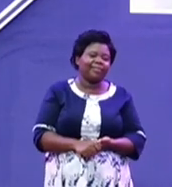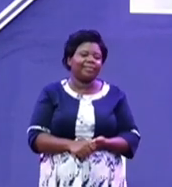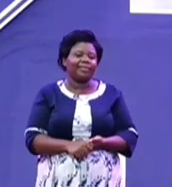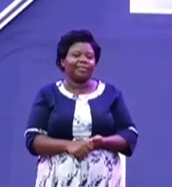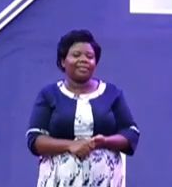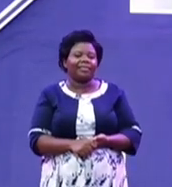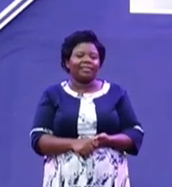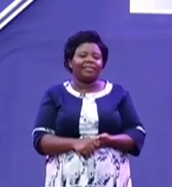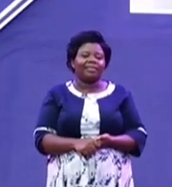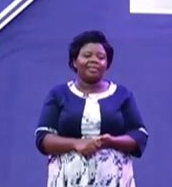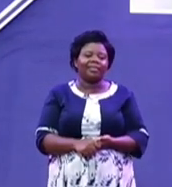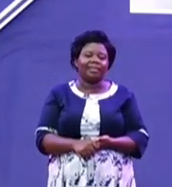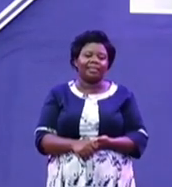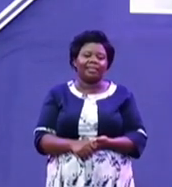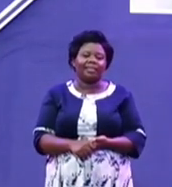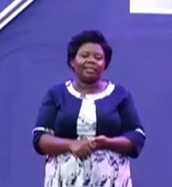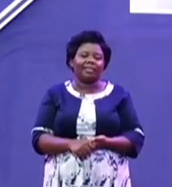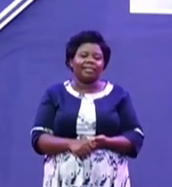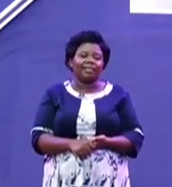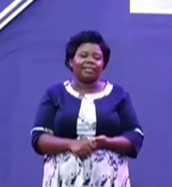buli saawa kavaako